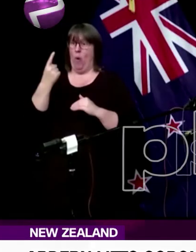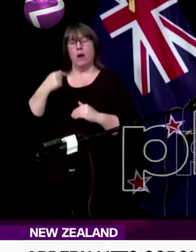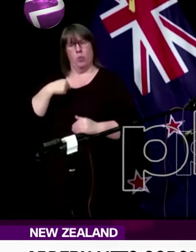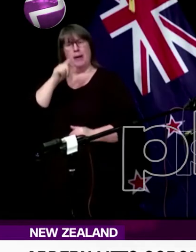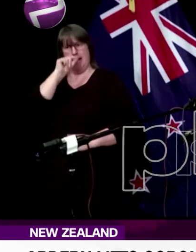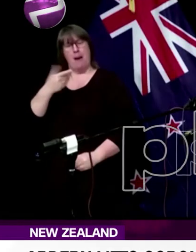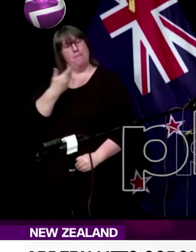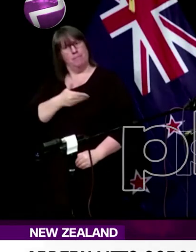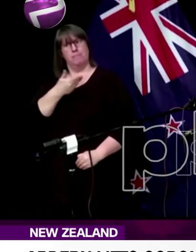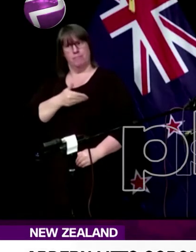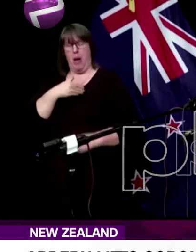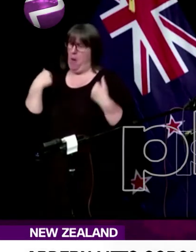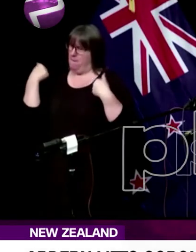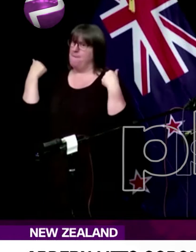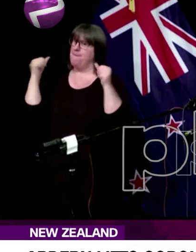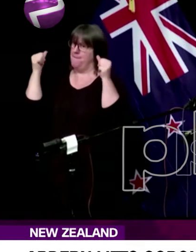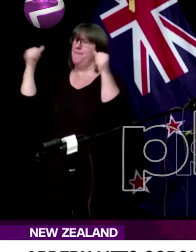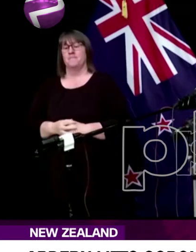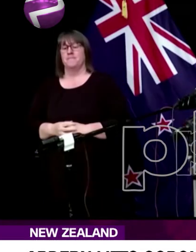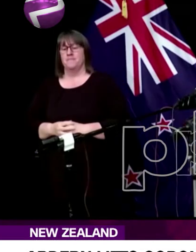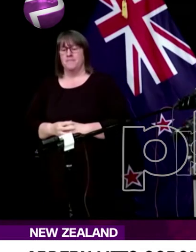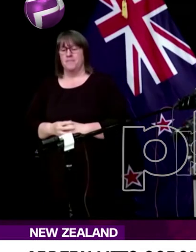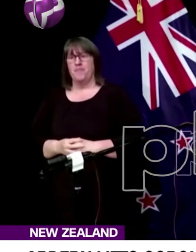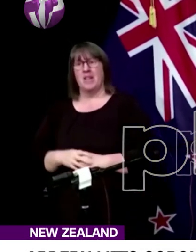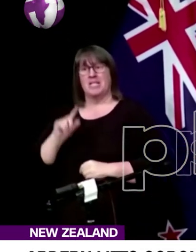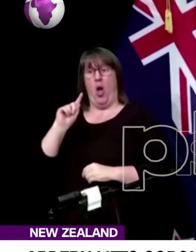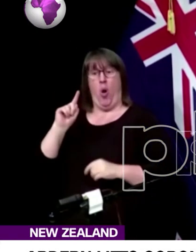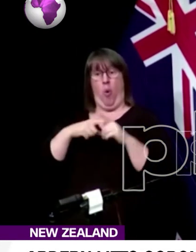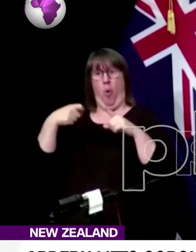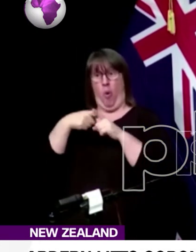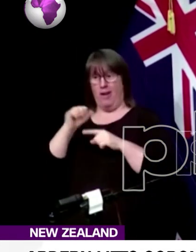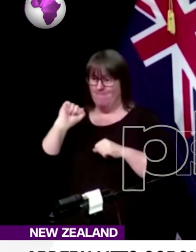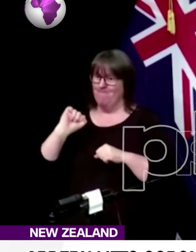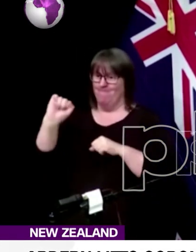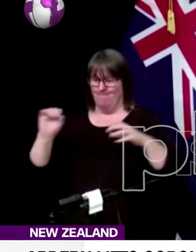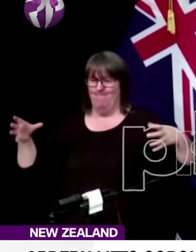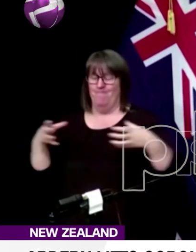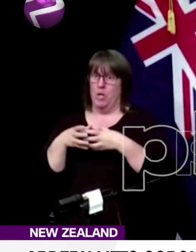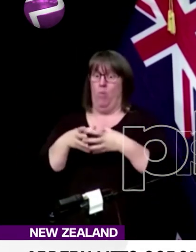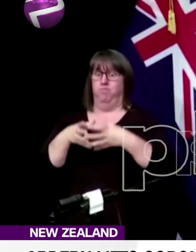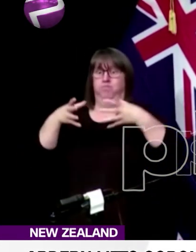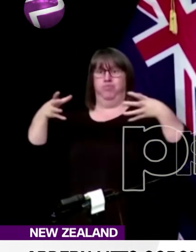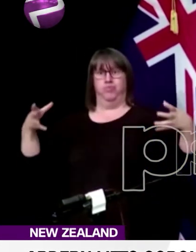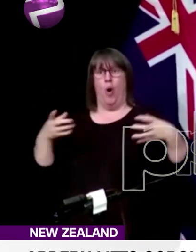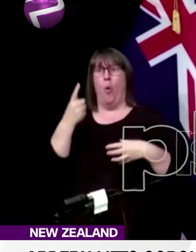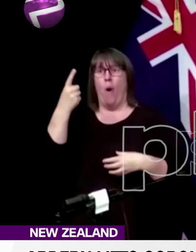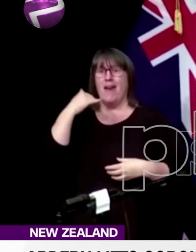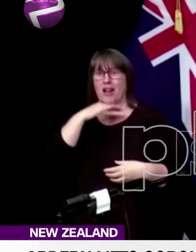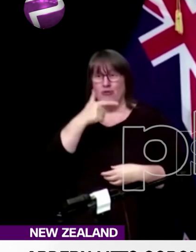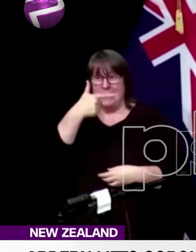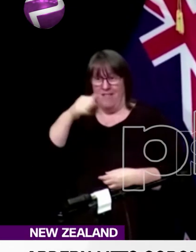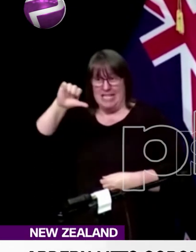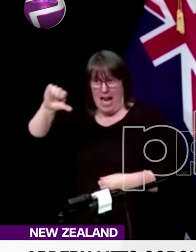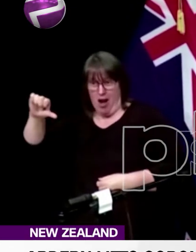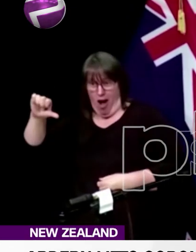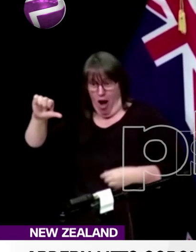was subsequently lifted. The Auckland cluster became New Zealand's biggest ever with 179